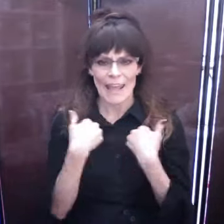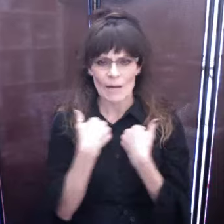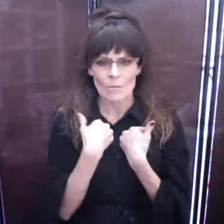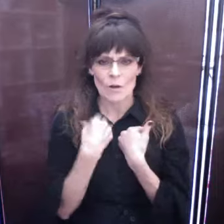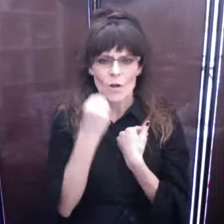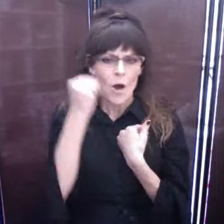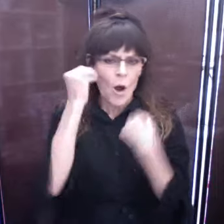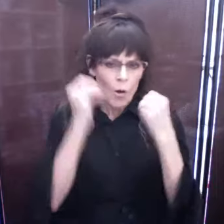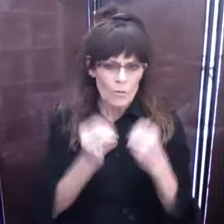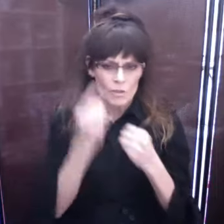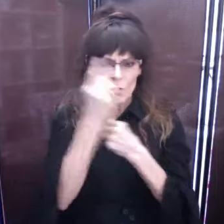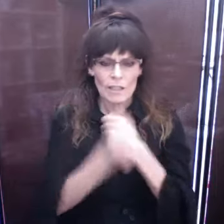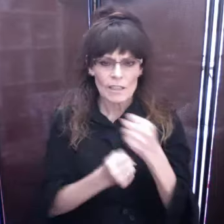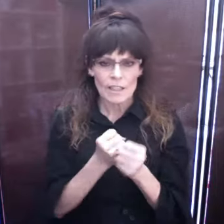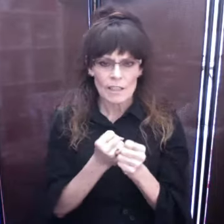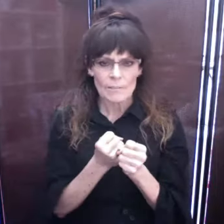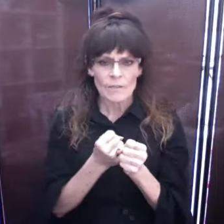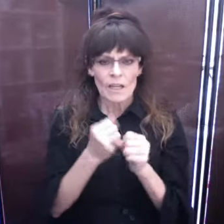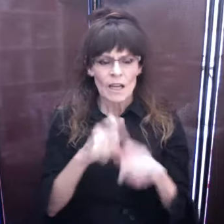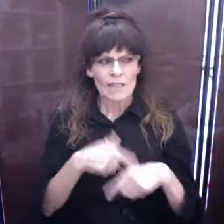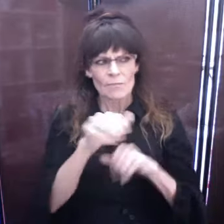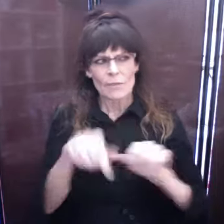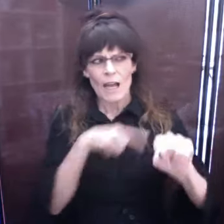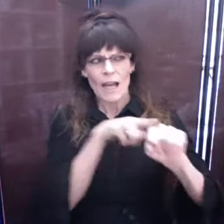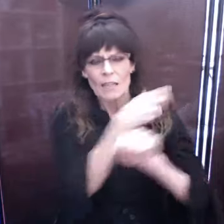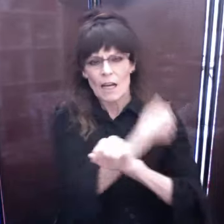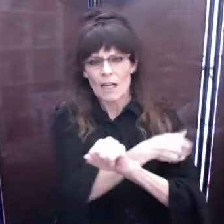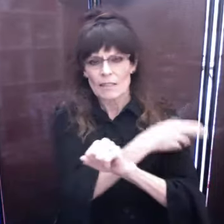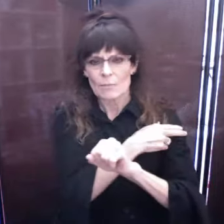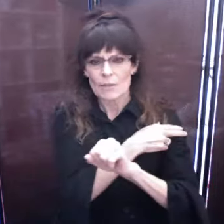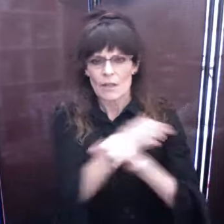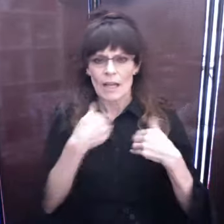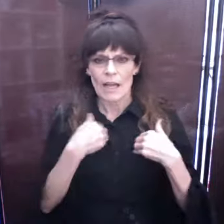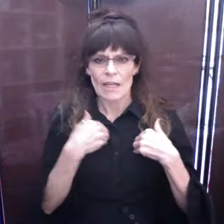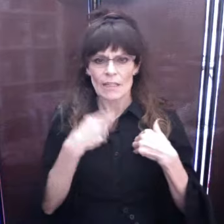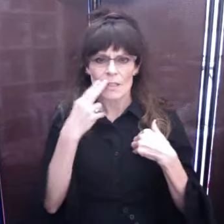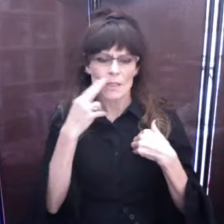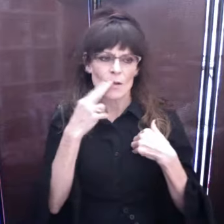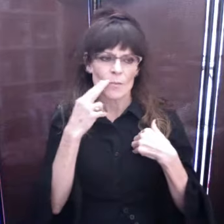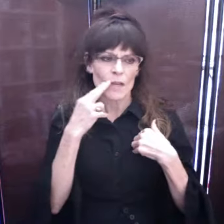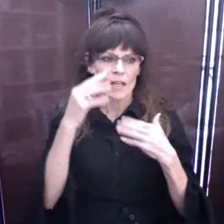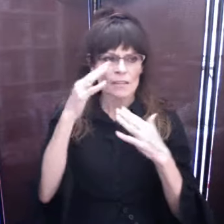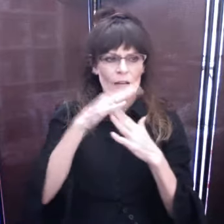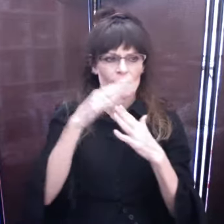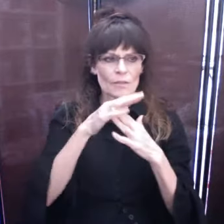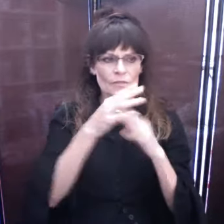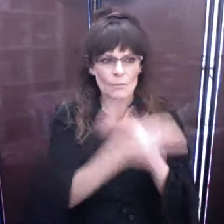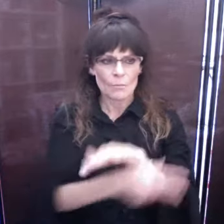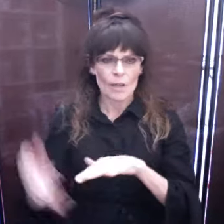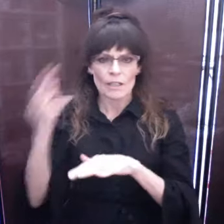year. Like I lived behind a hospital, and I kept my sleeping bag on top of a parking garage, and I lived in a desert arroyo. I'm from